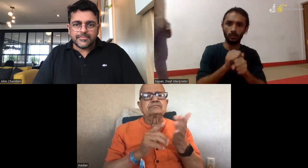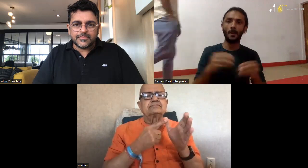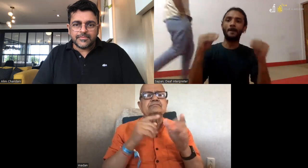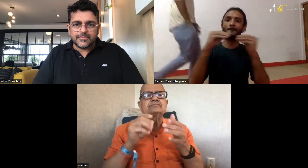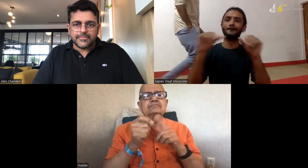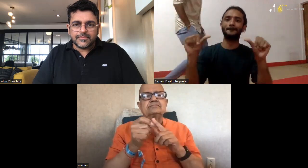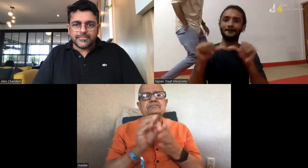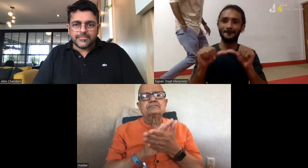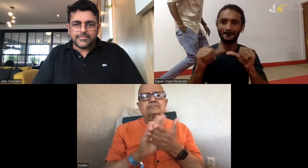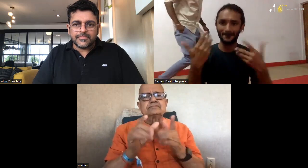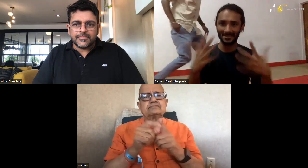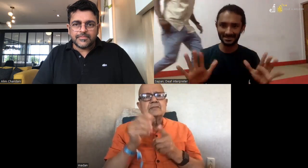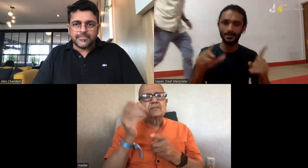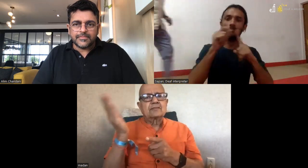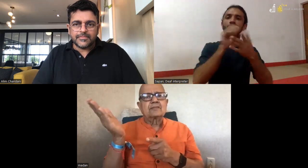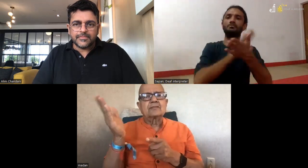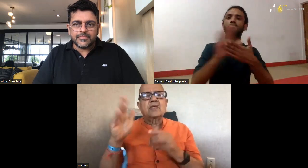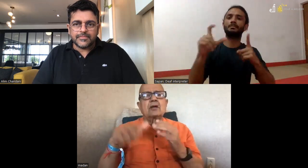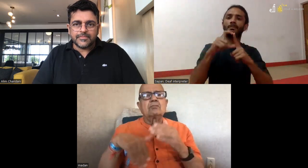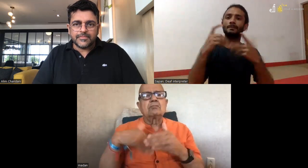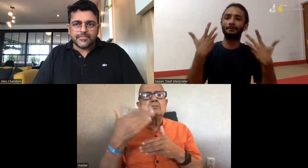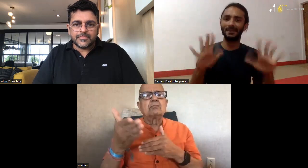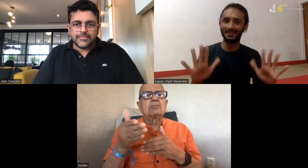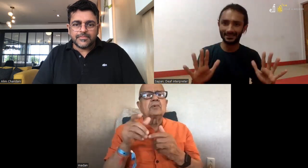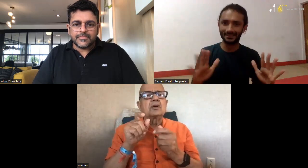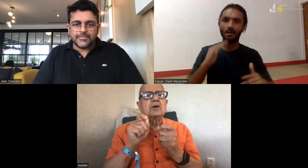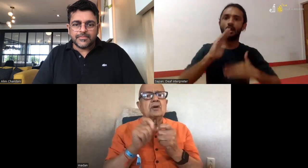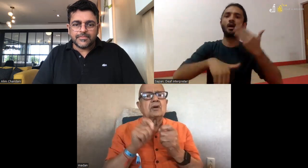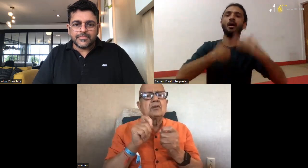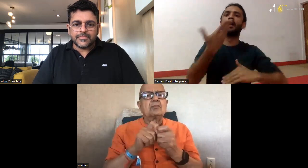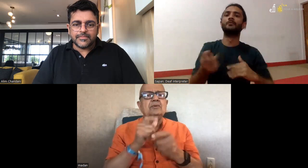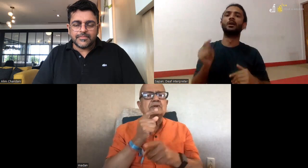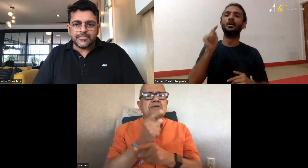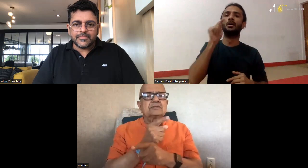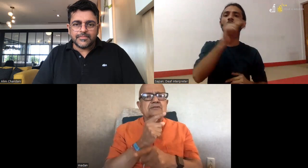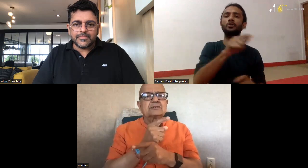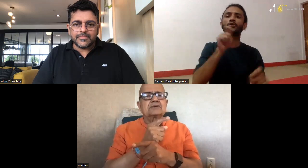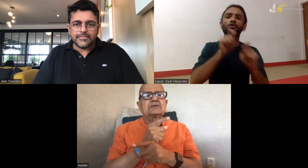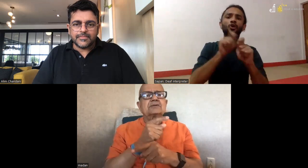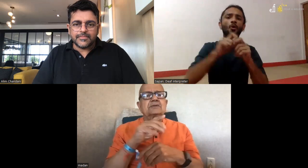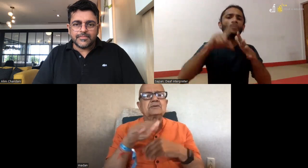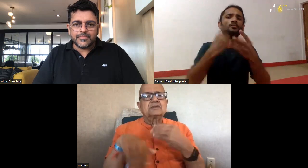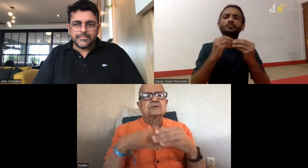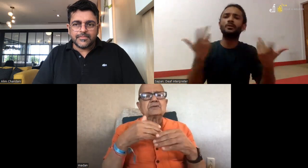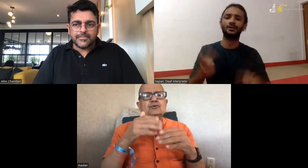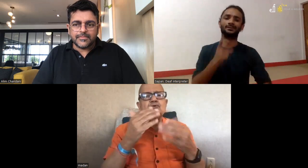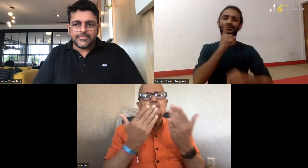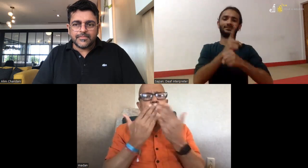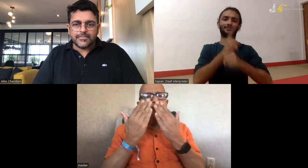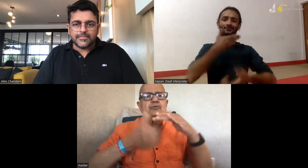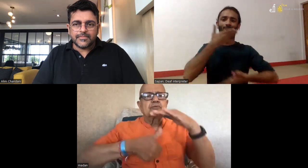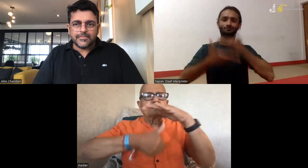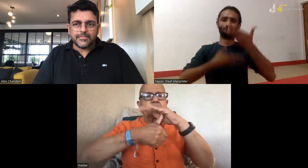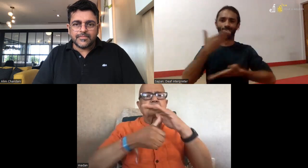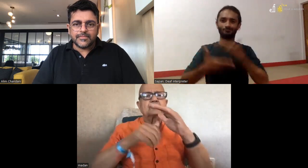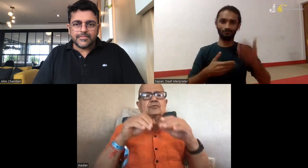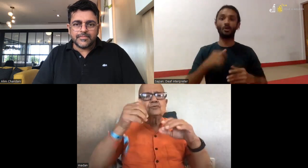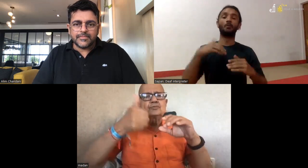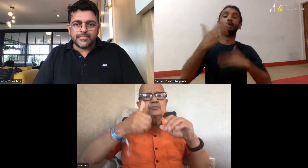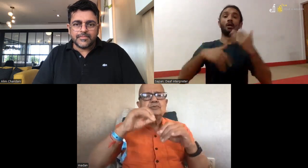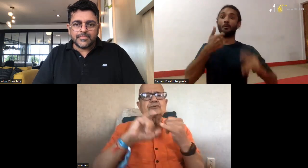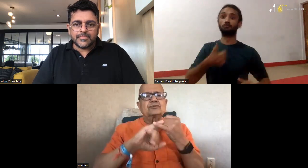And 6 years down the line, after I, completed my PhD, I started working